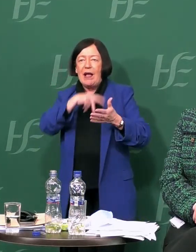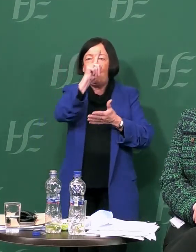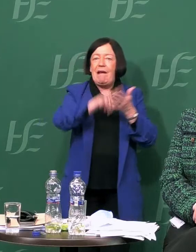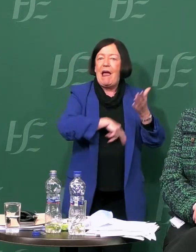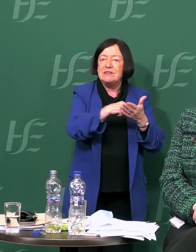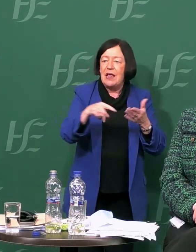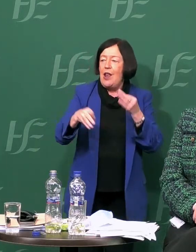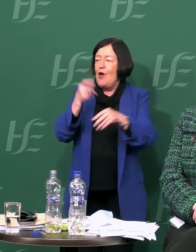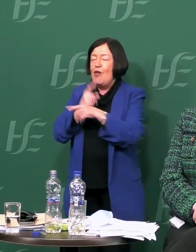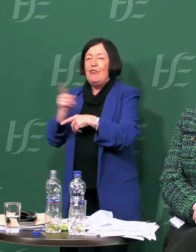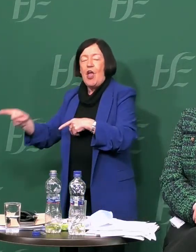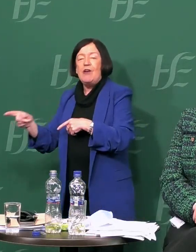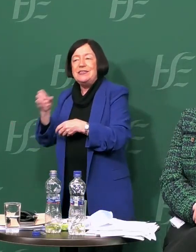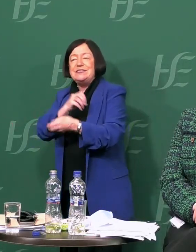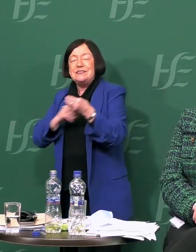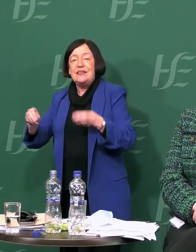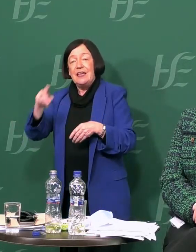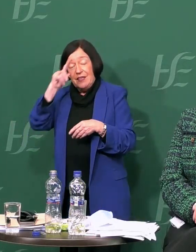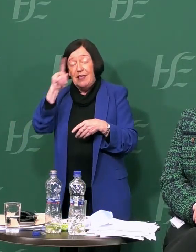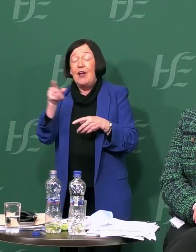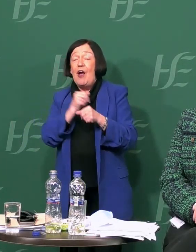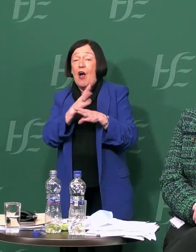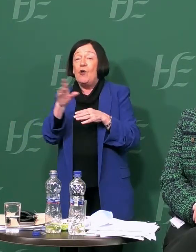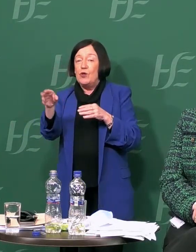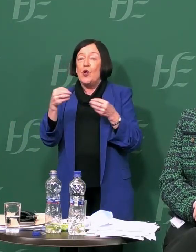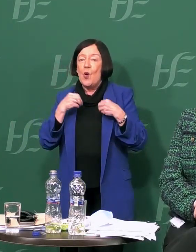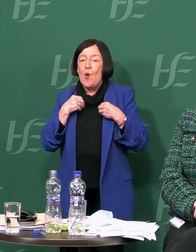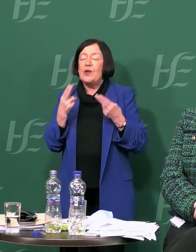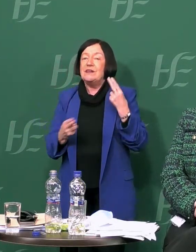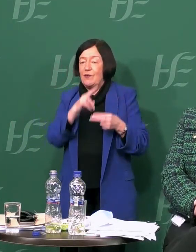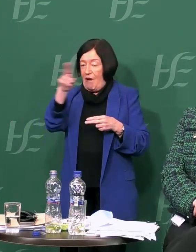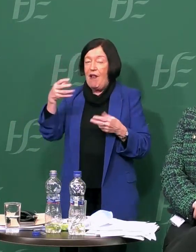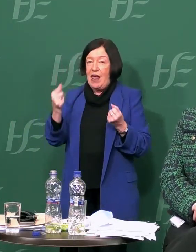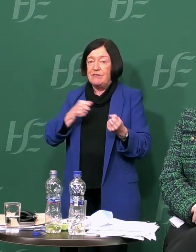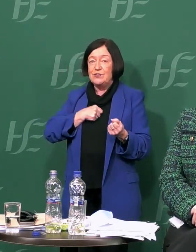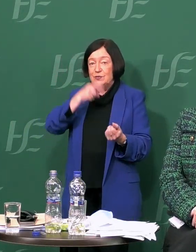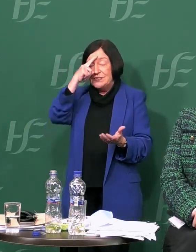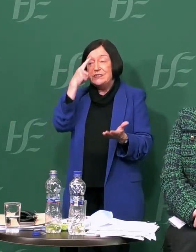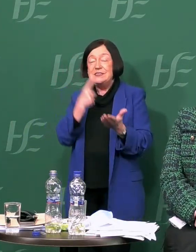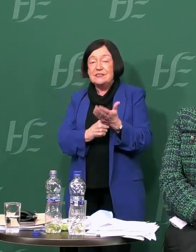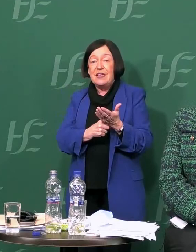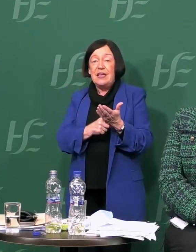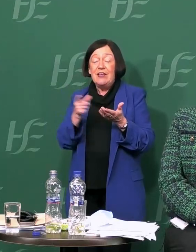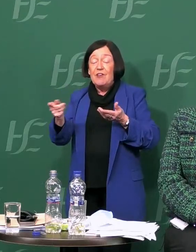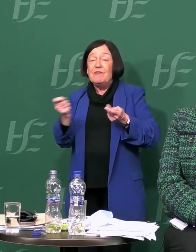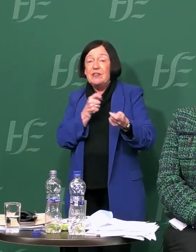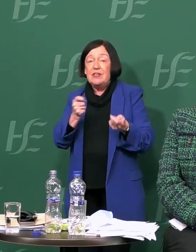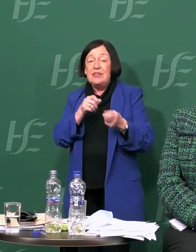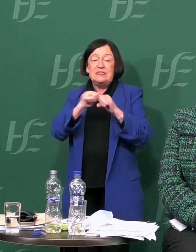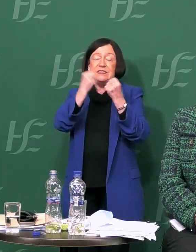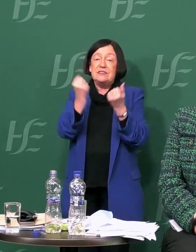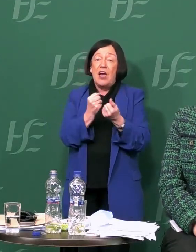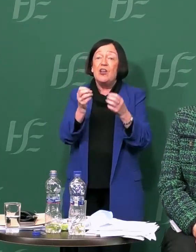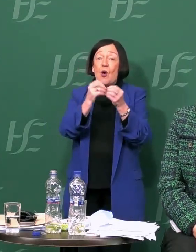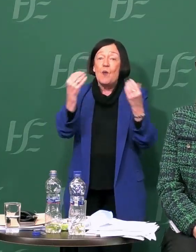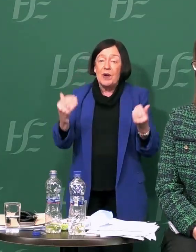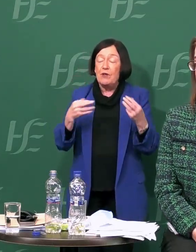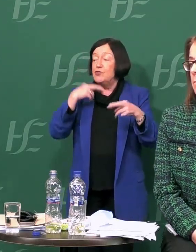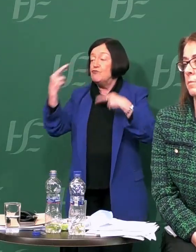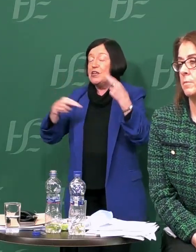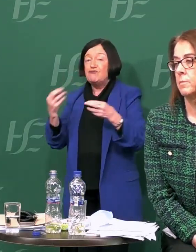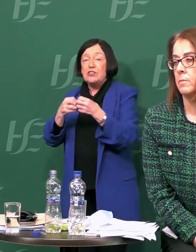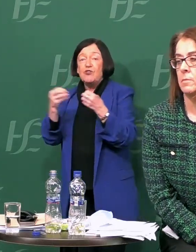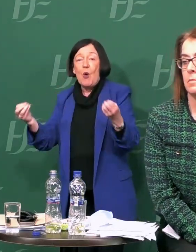go there instead? So I think they are all individual assessments we'll all have to make. It is facilitated now. Society's open now. Restaurants are